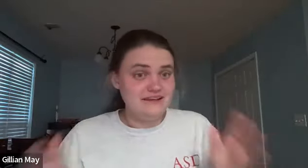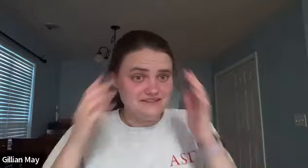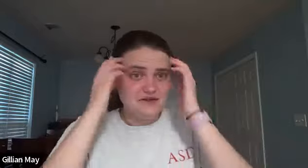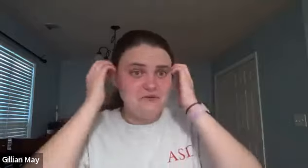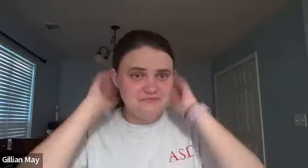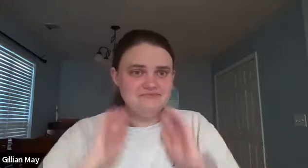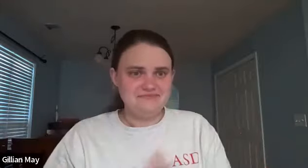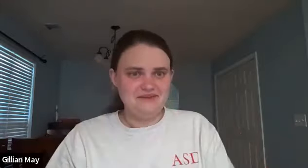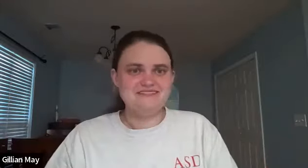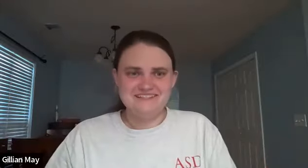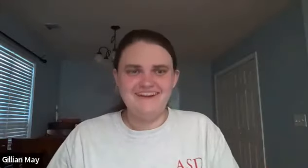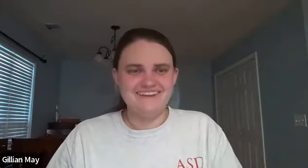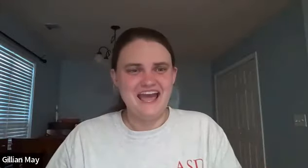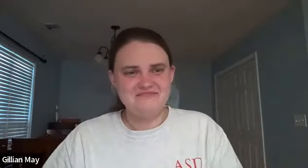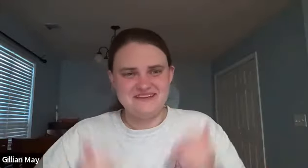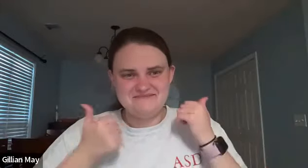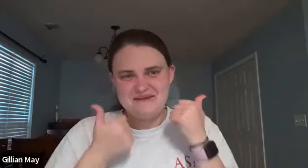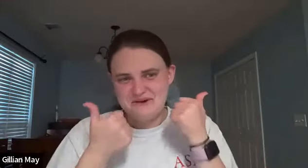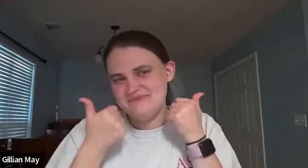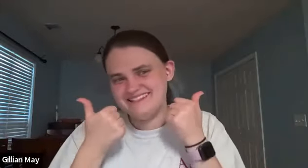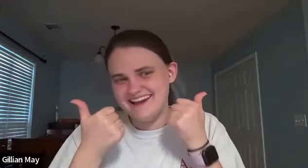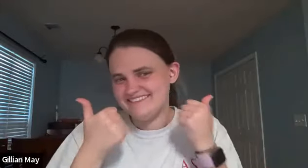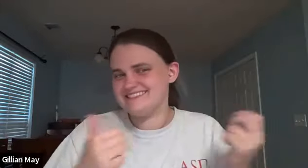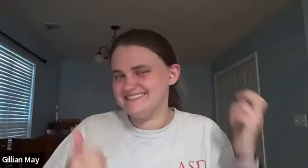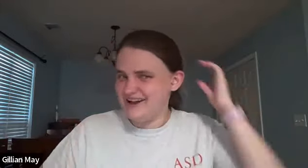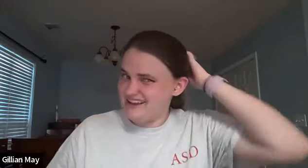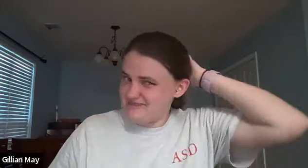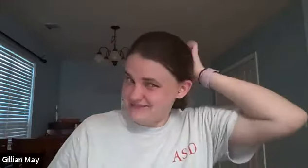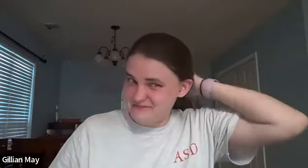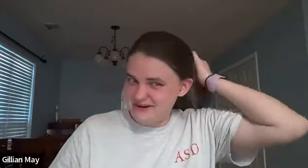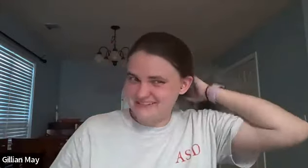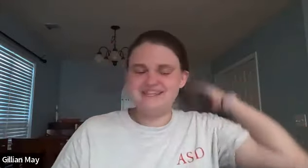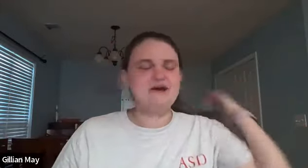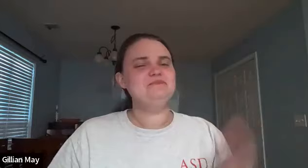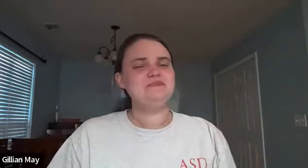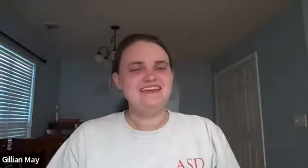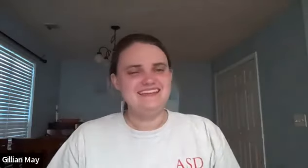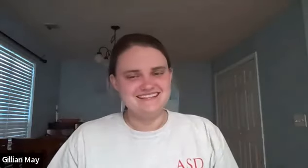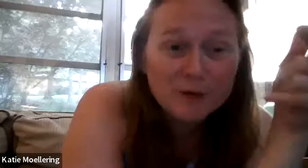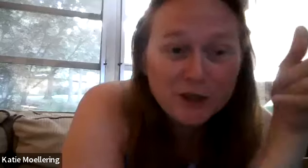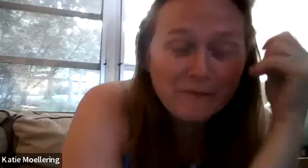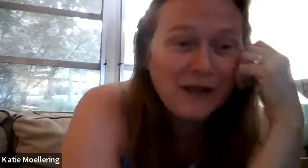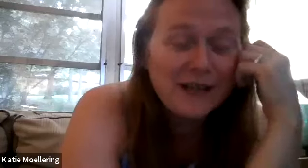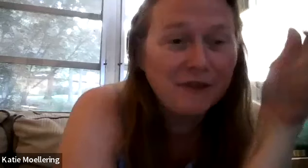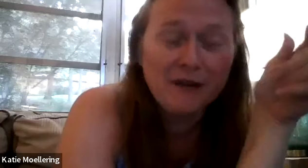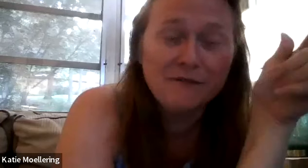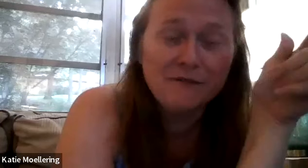late. So I was like, y'all are going to have me at my moments now. This is how I came back from work. So just don't show up for class at